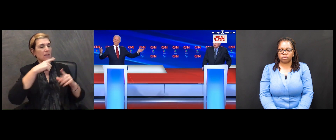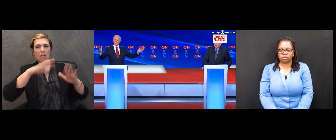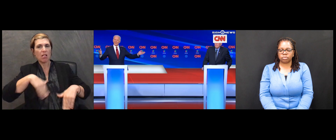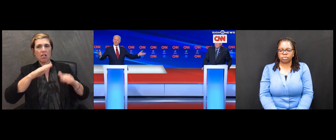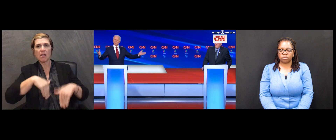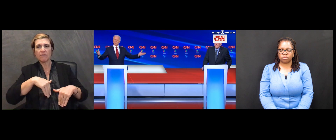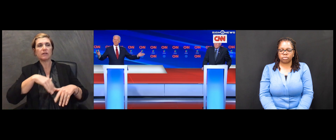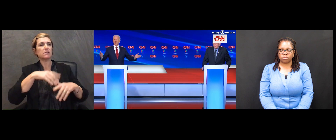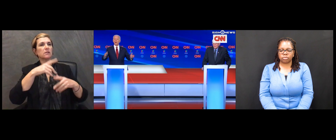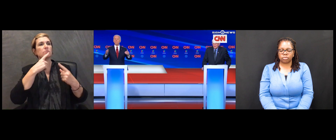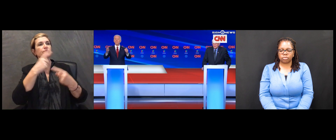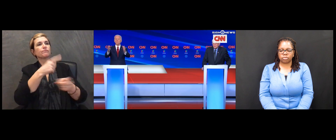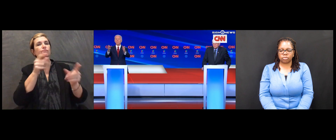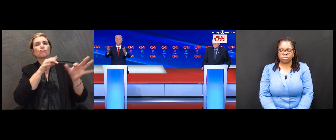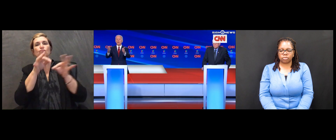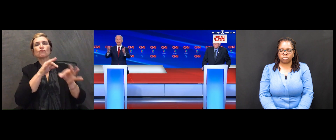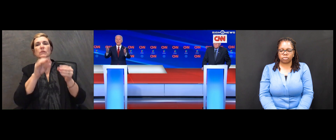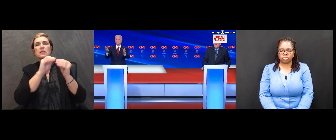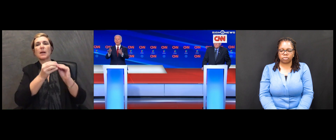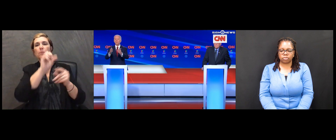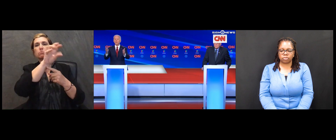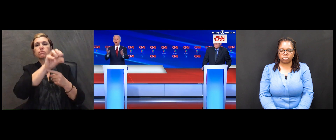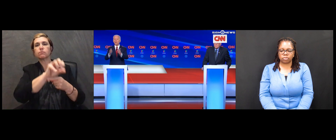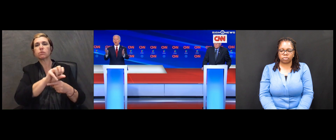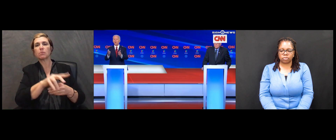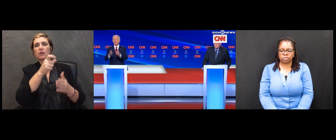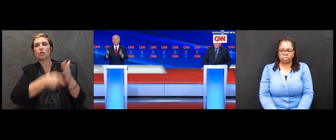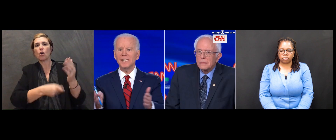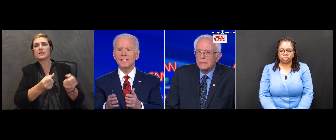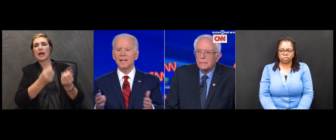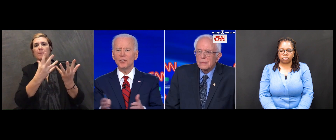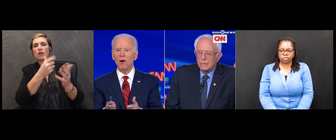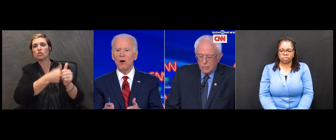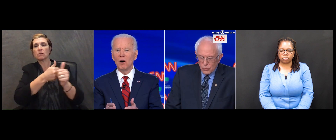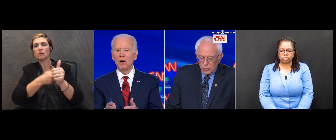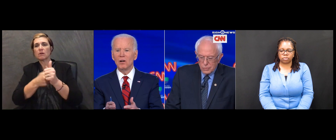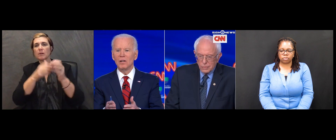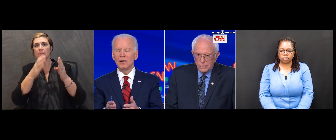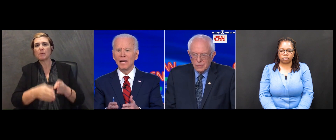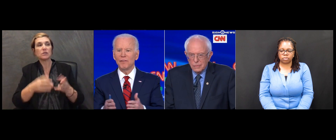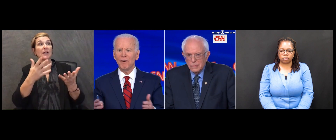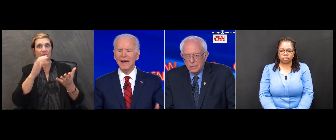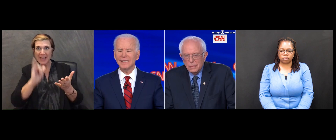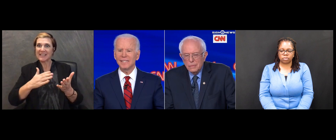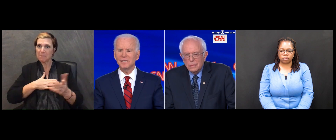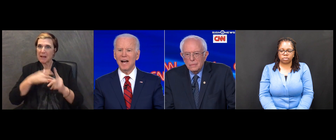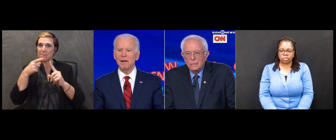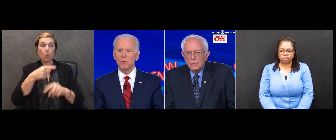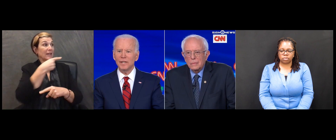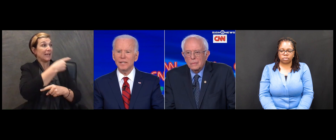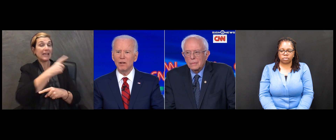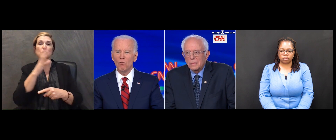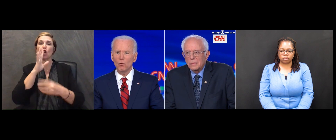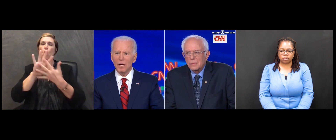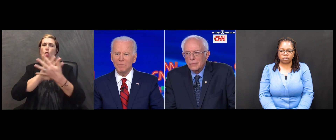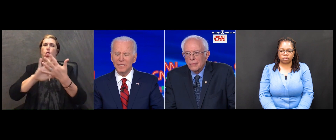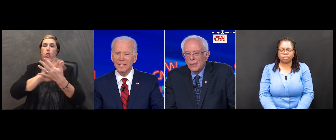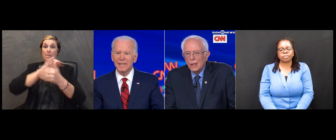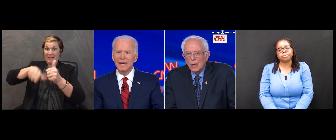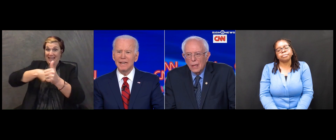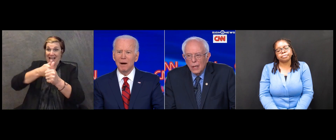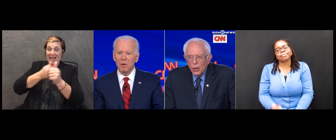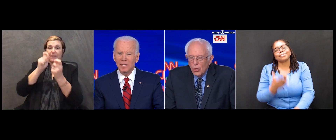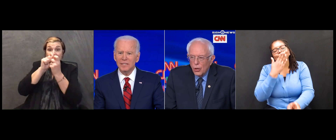know exactly what's going to. So here's my point. People don't know the detail at all. And the fact is, I am winning